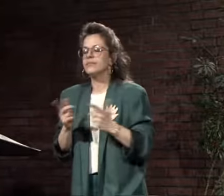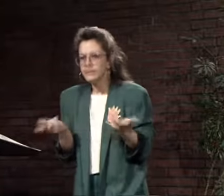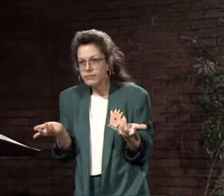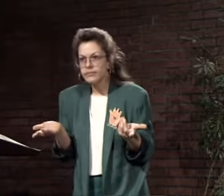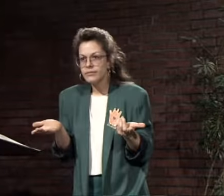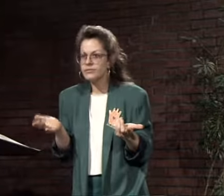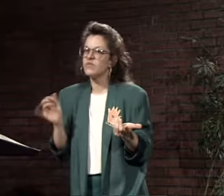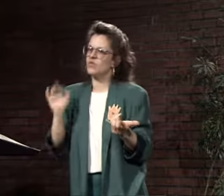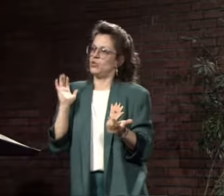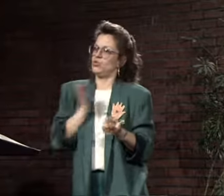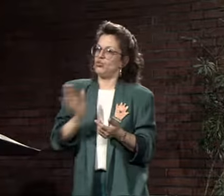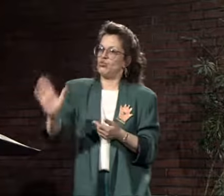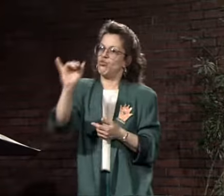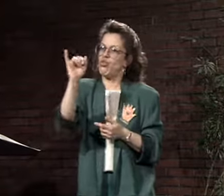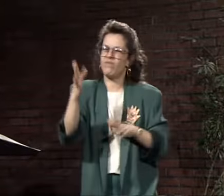as interpreters.